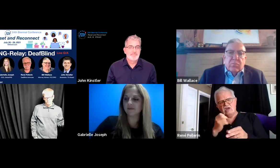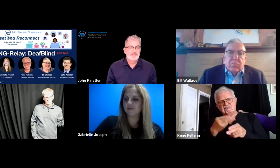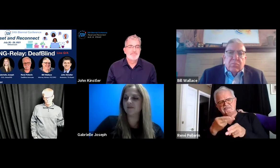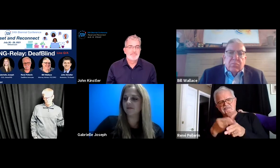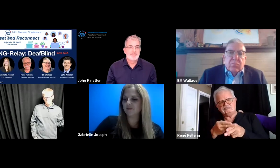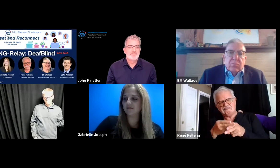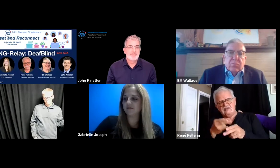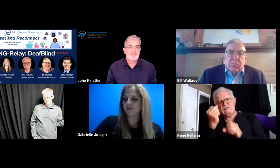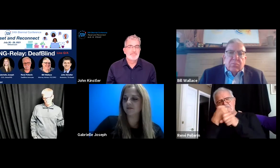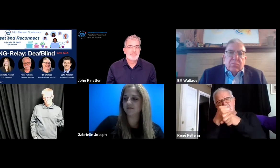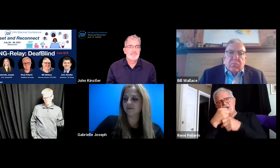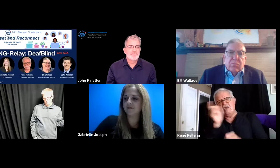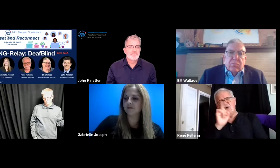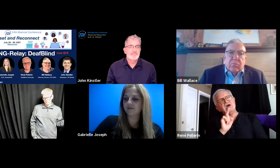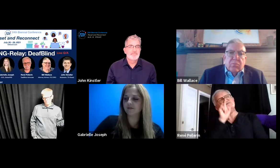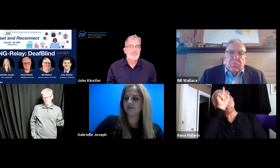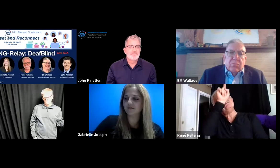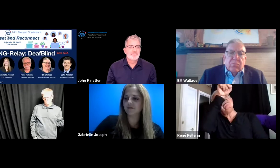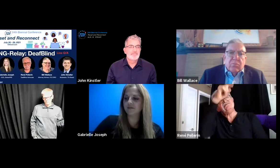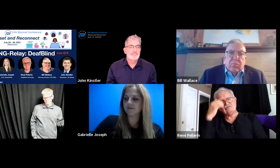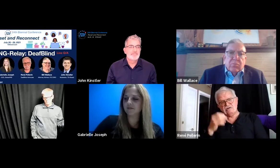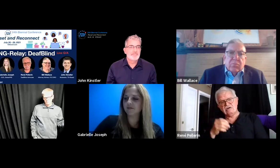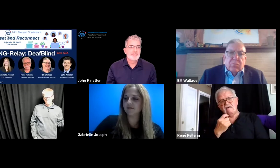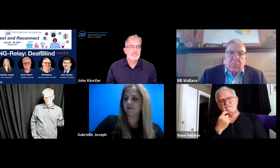WYMXDB, it's a software